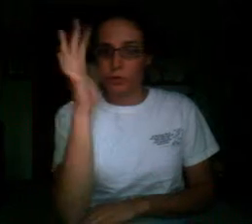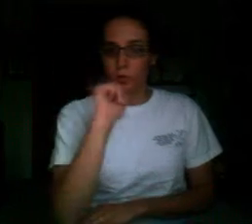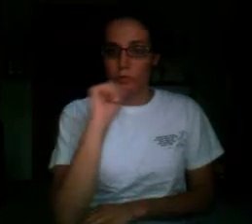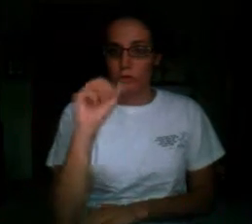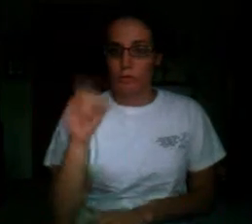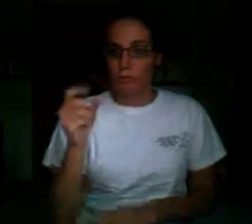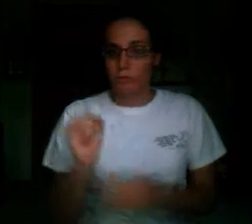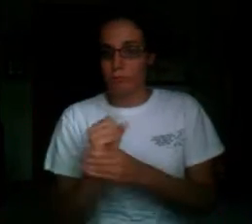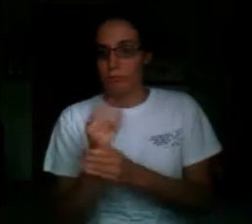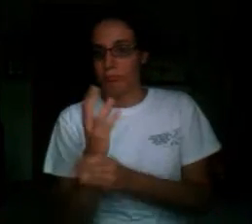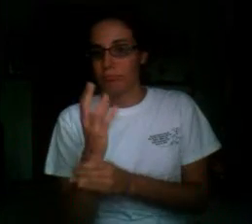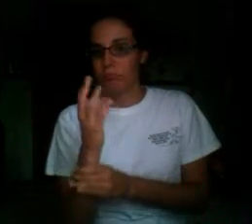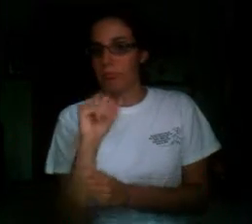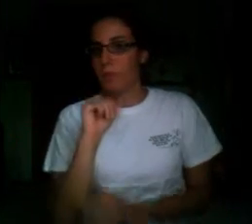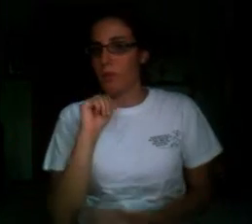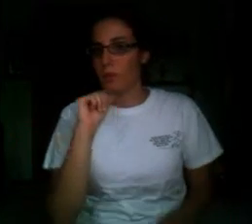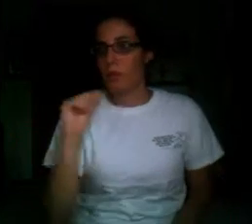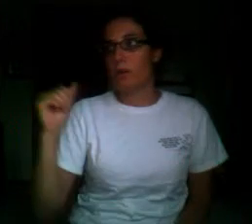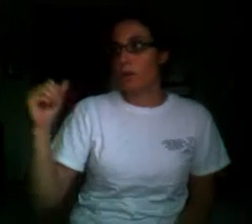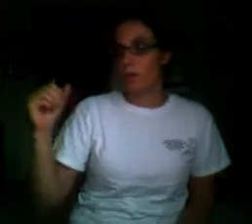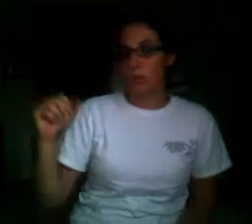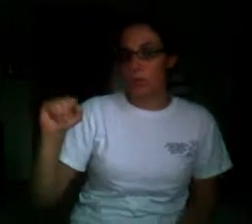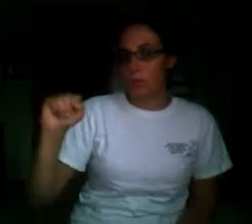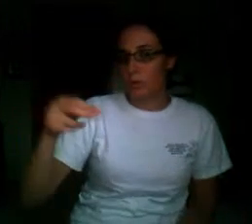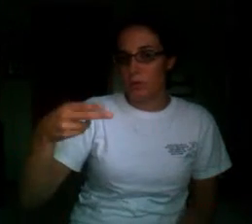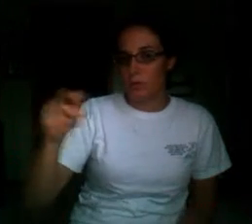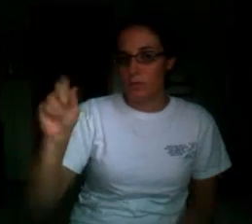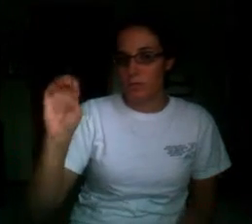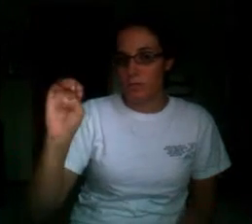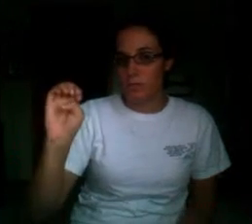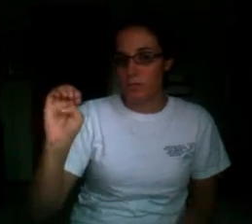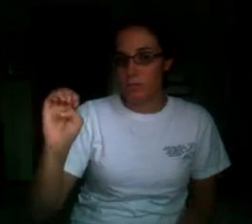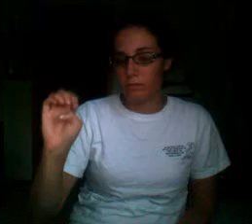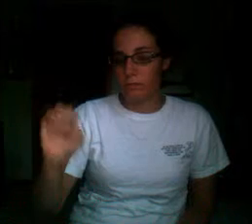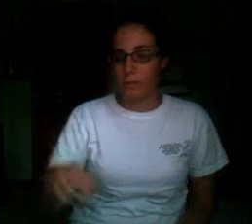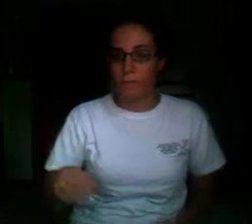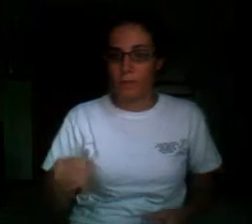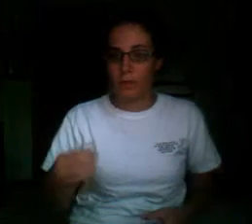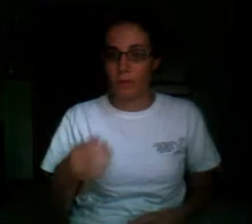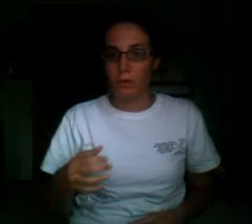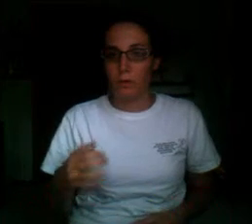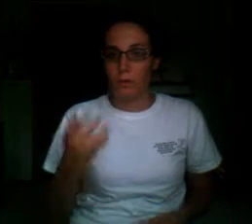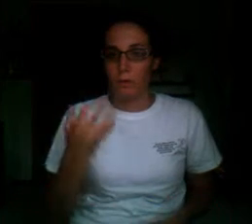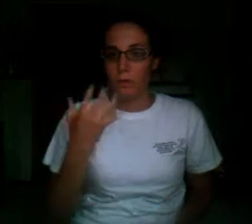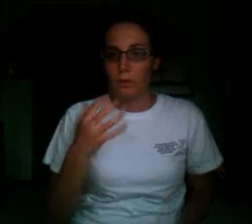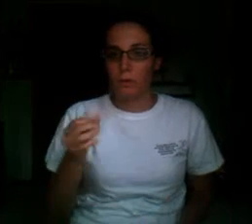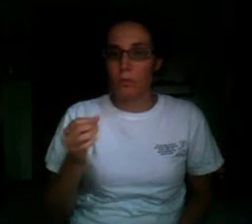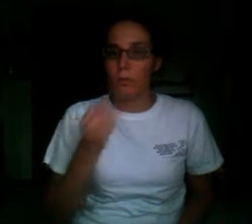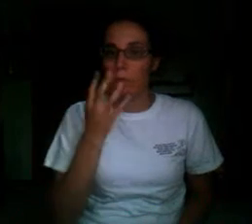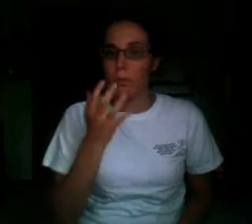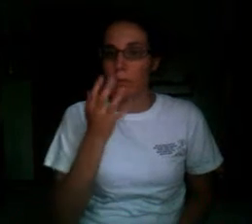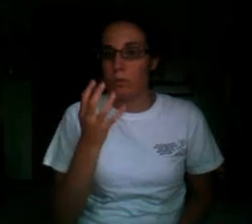shade anywhere. "A man works better when he's warmed up anyway," Pa said cheerfully, and chirruped to the